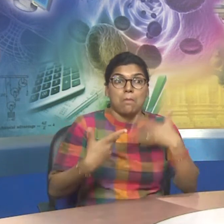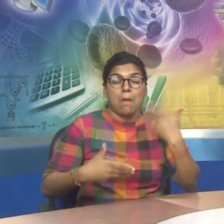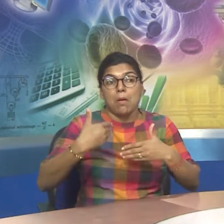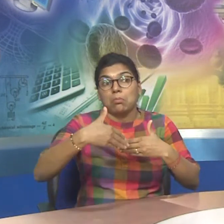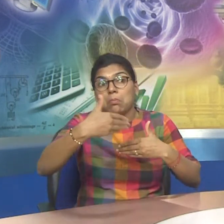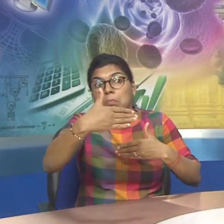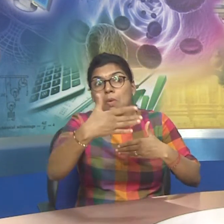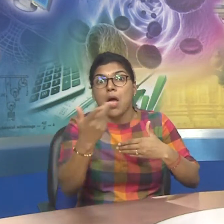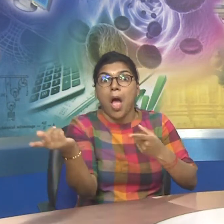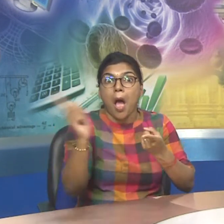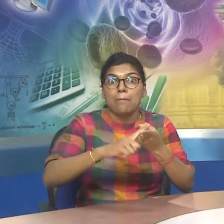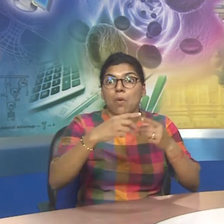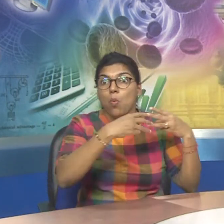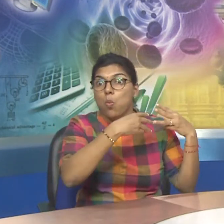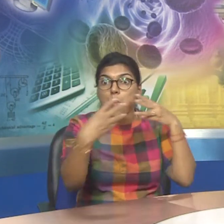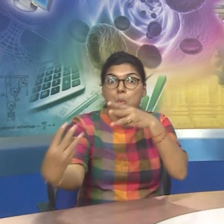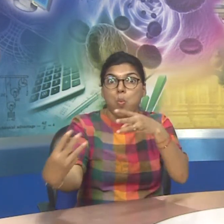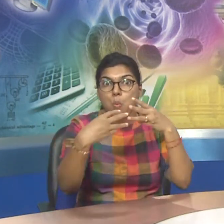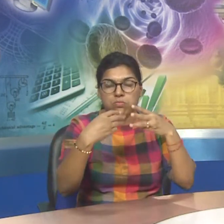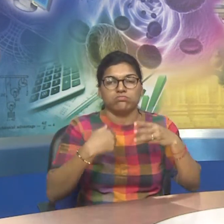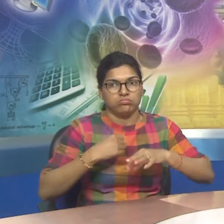self-defense and also to scare the other groups.